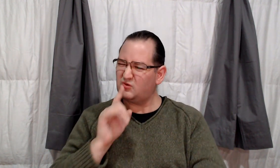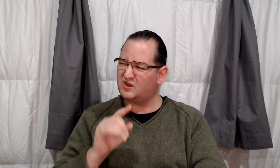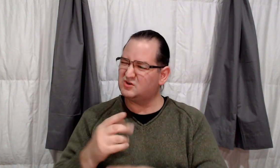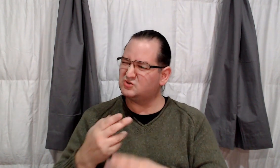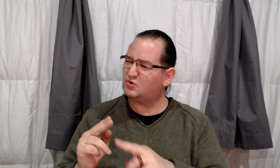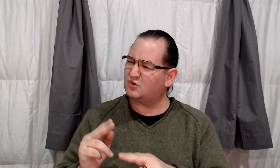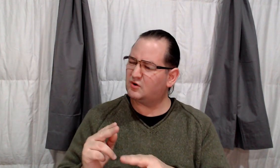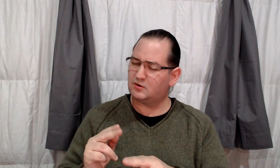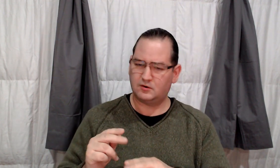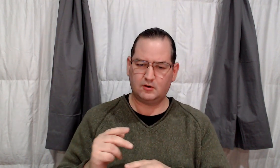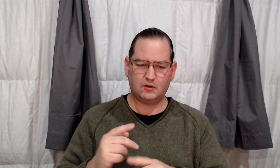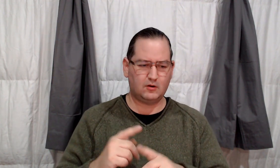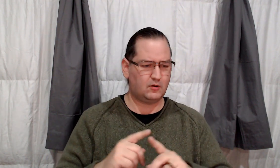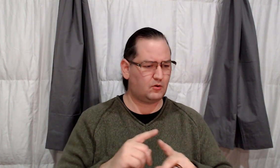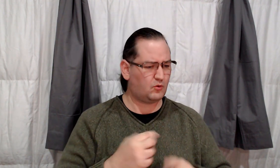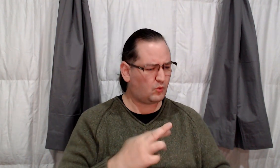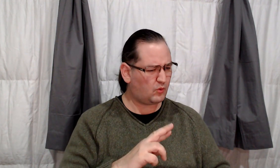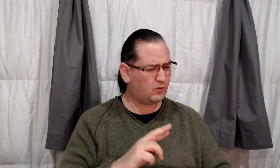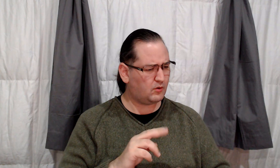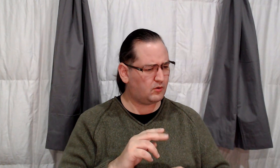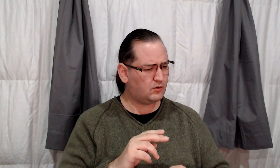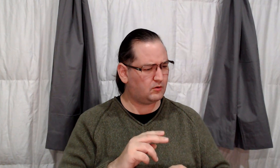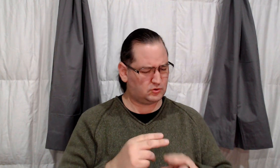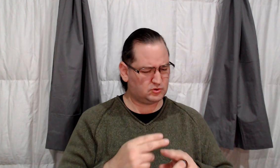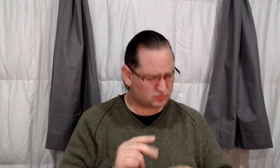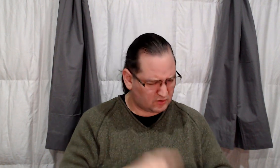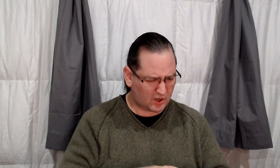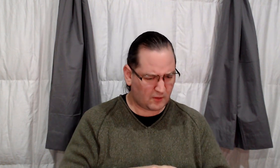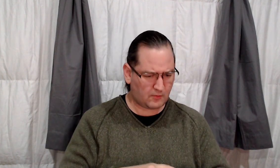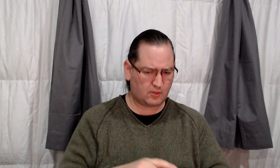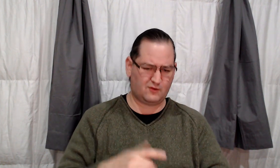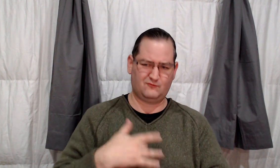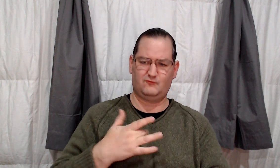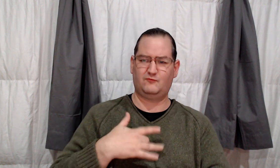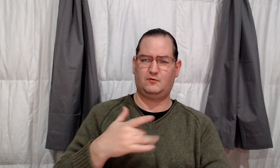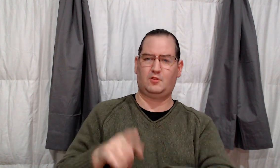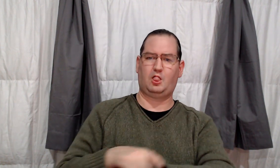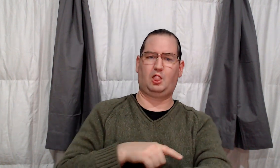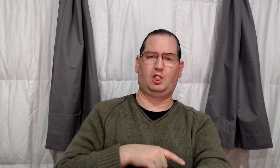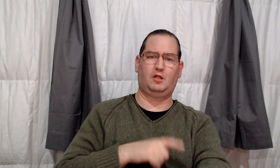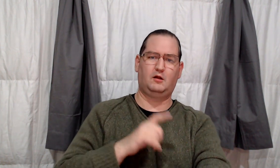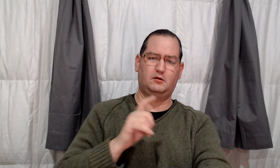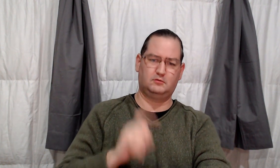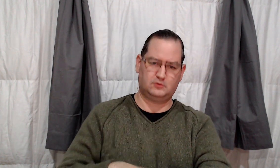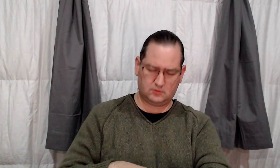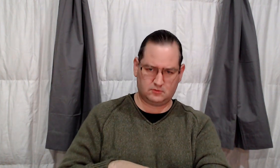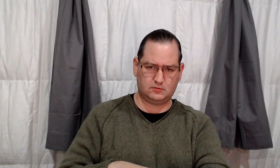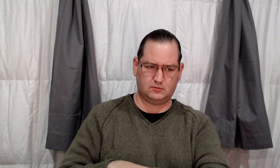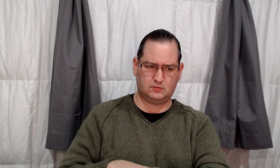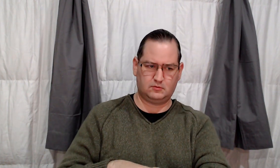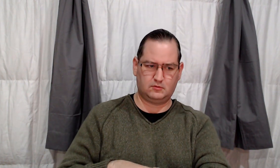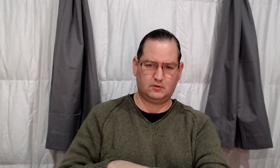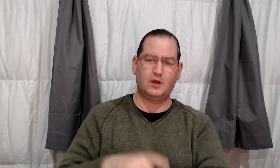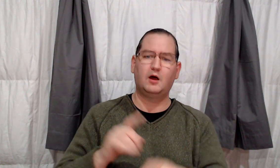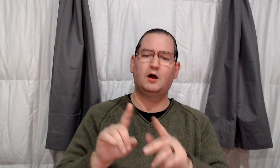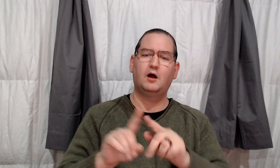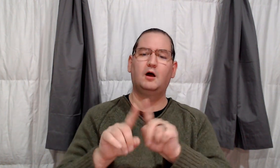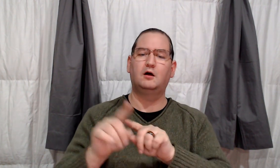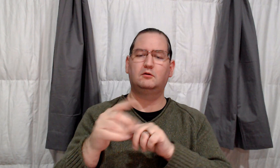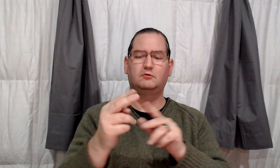all. And so as you drift deeper and deeper now, as my words drift with you,